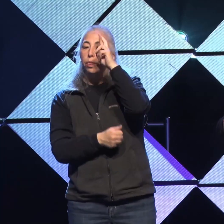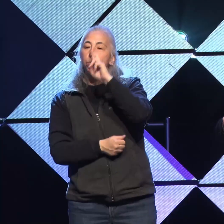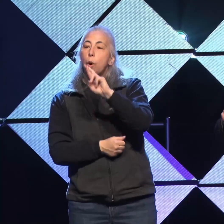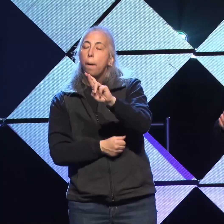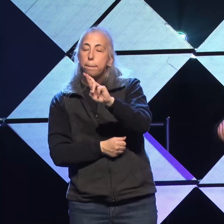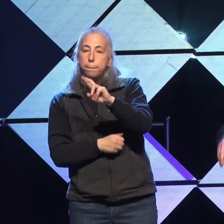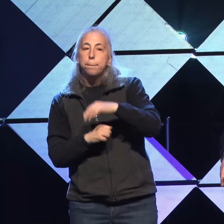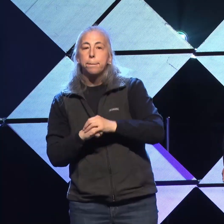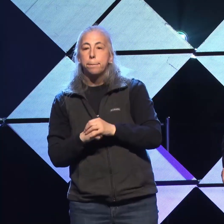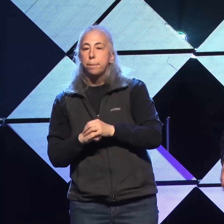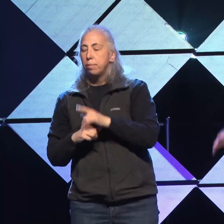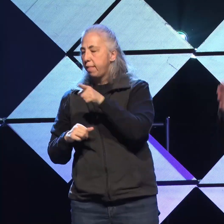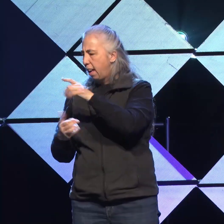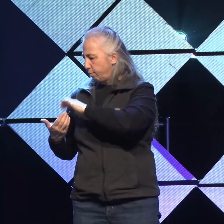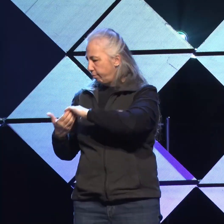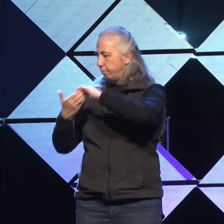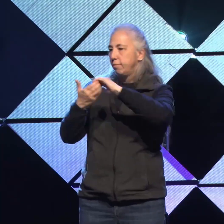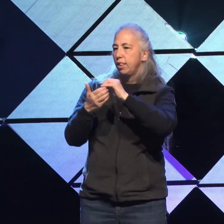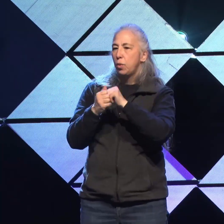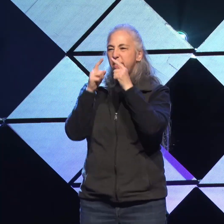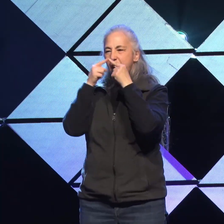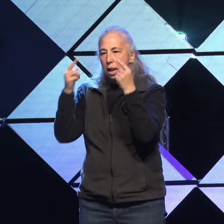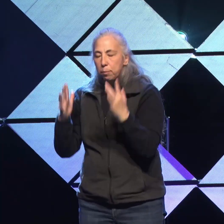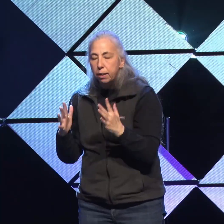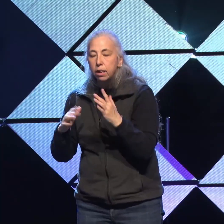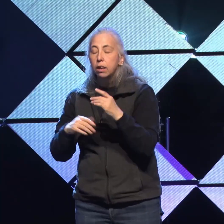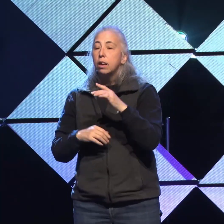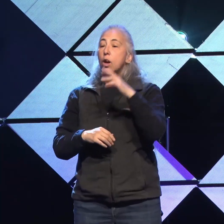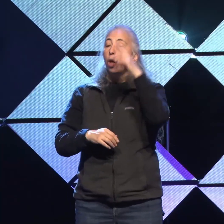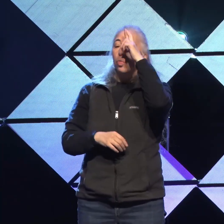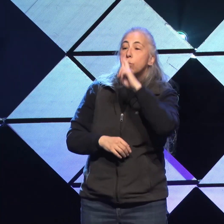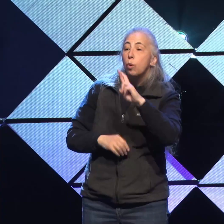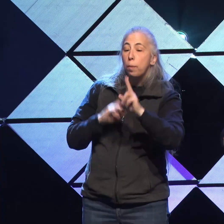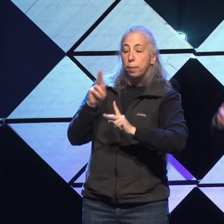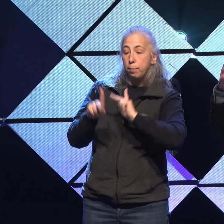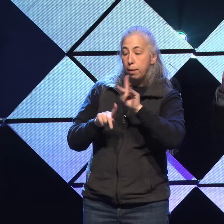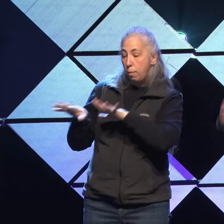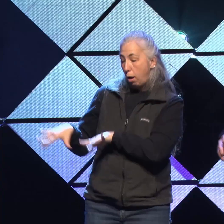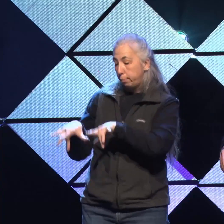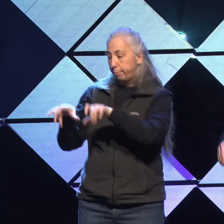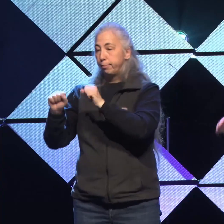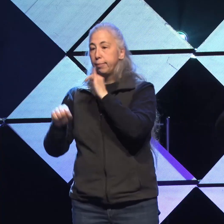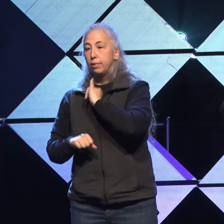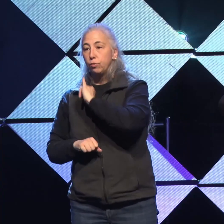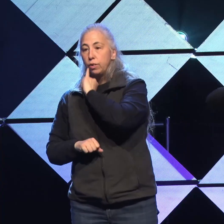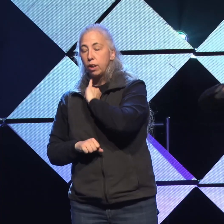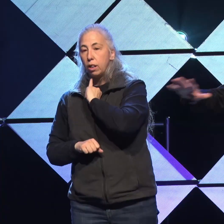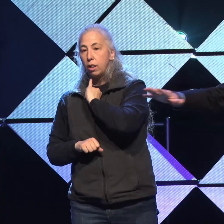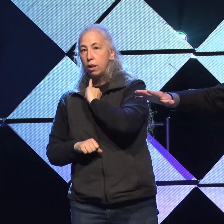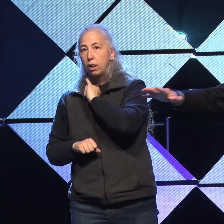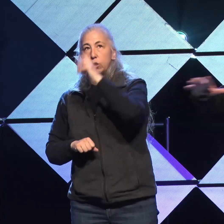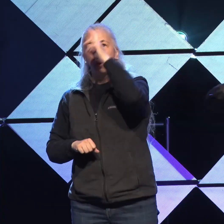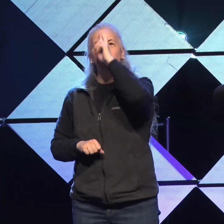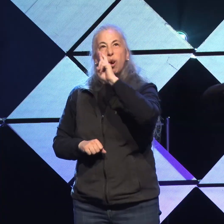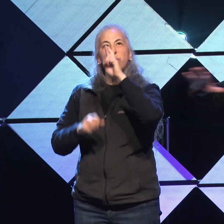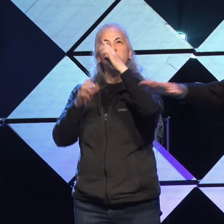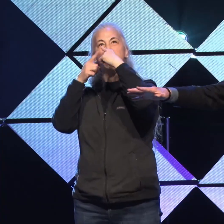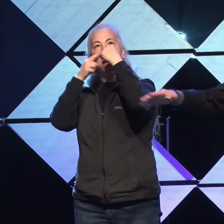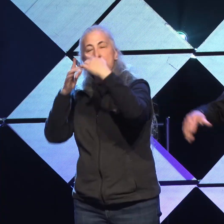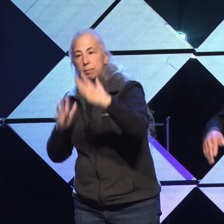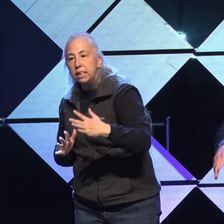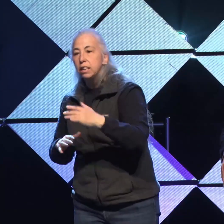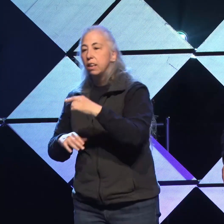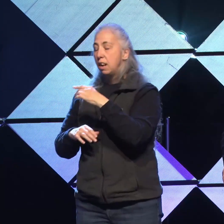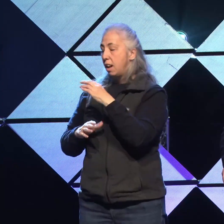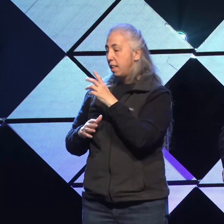collaborators with the enemy. Israel was occupied by the Romans. They were the enemy. Tax collectors were Jewish people,